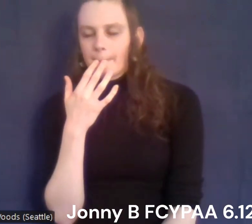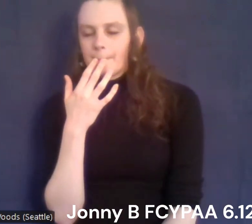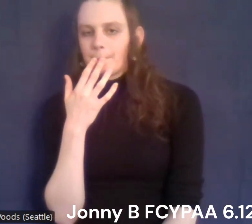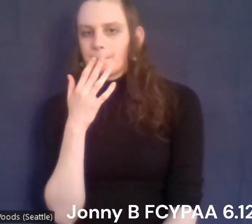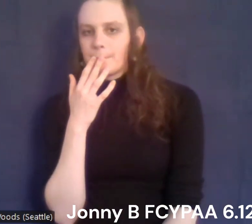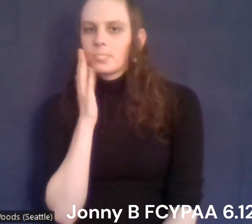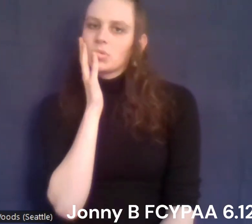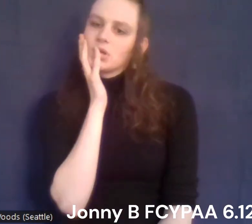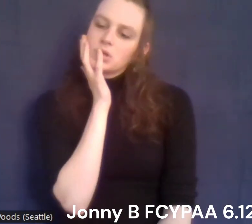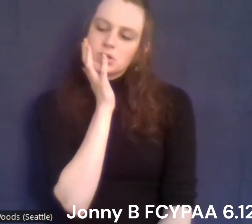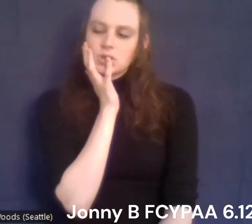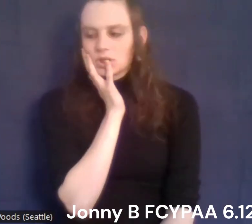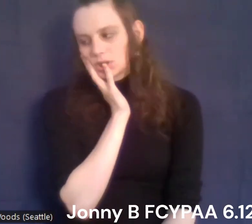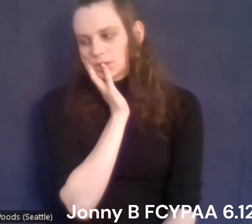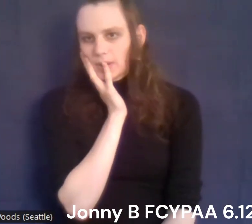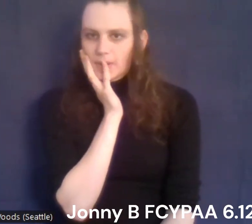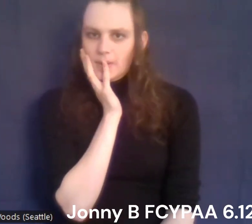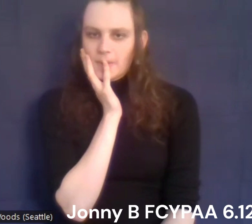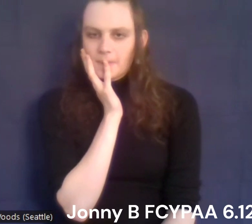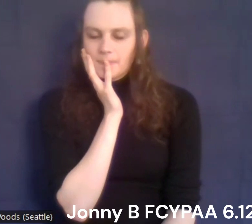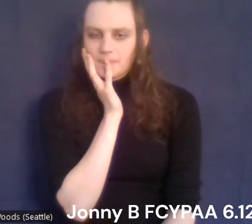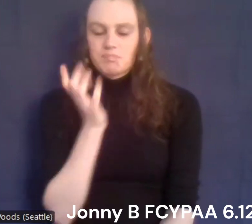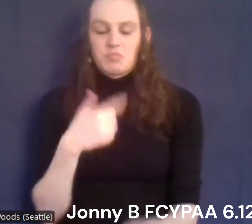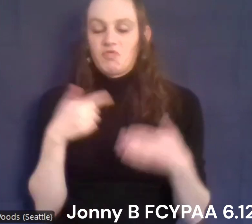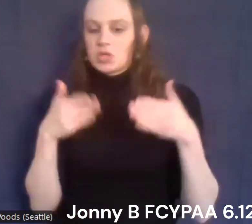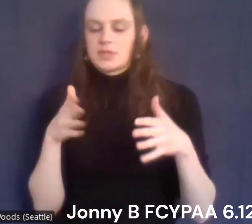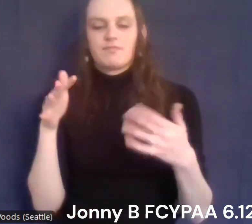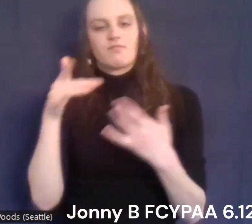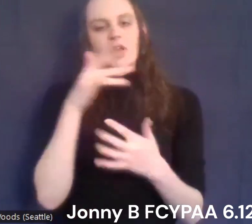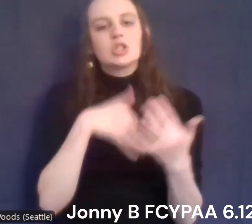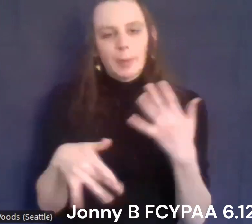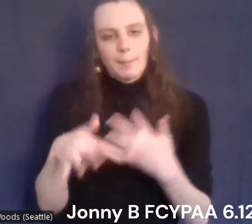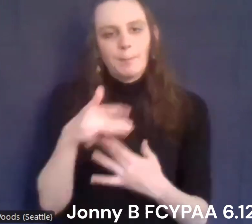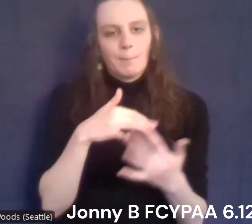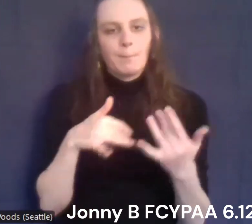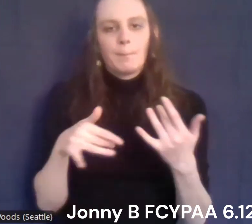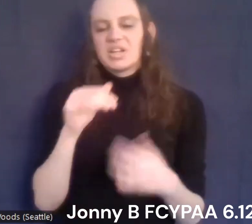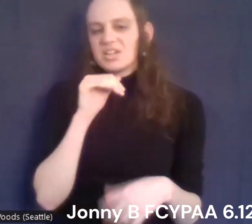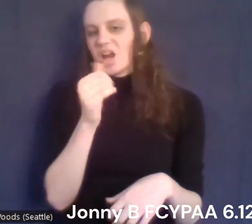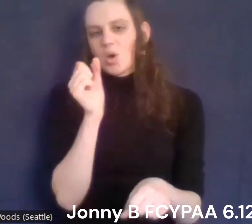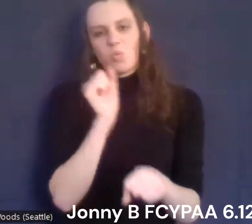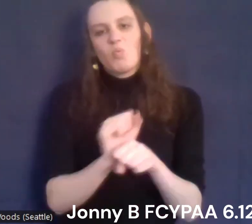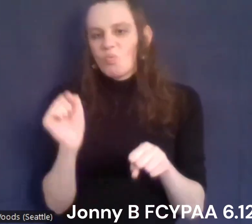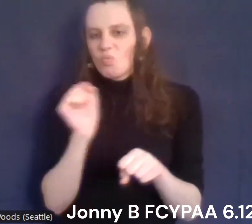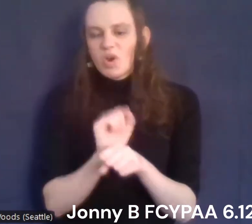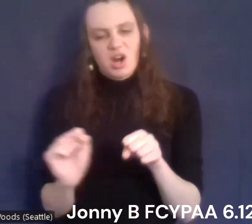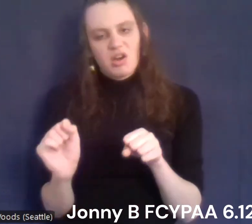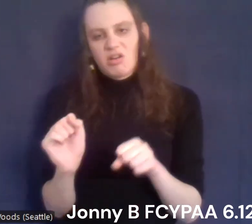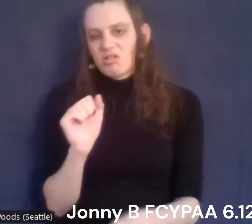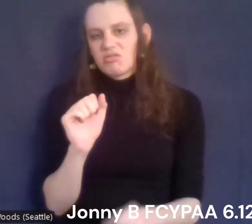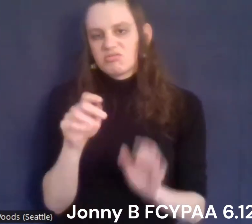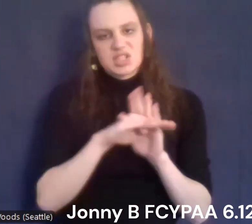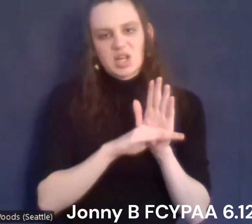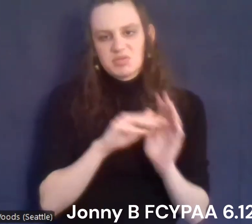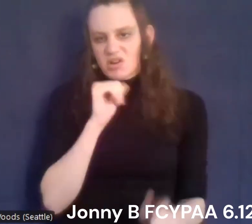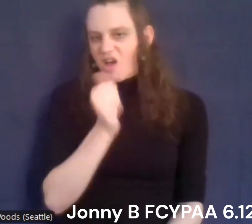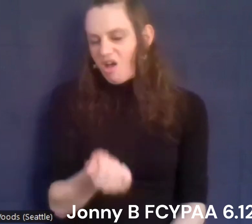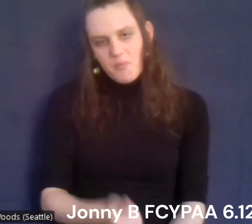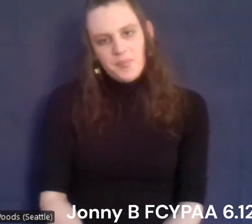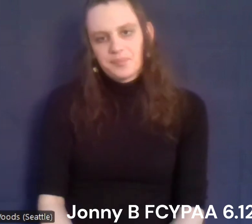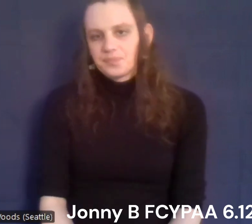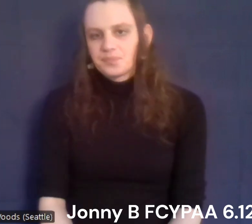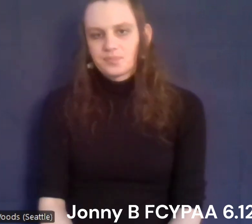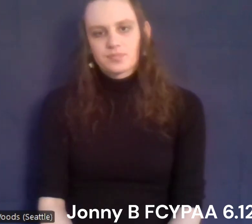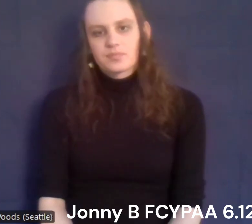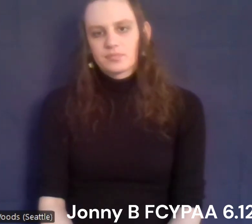uh like the fellowship. I wasn't like getting into the work. I didn't really have the effort. I wasn't putting forth the effort. I was